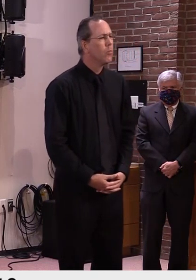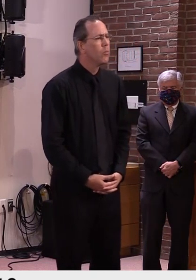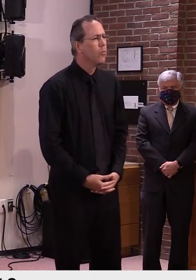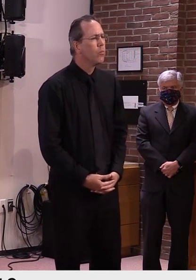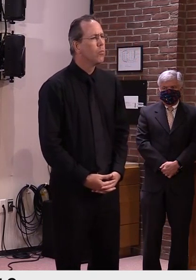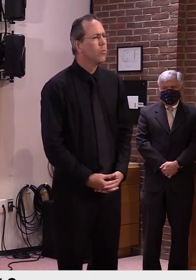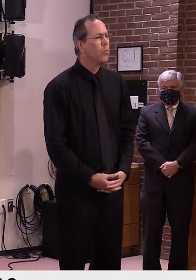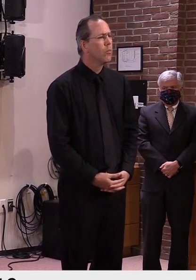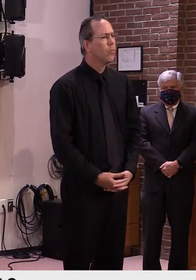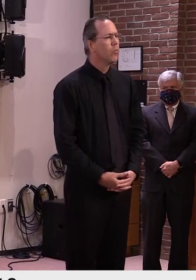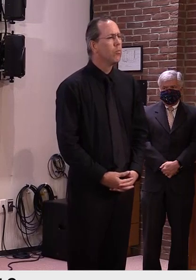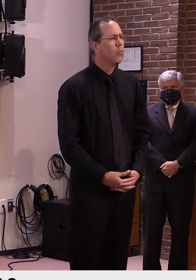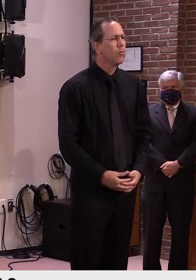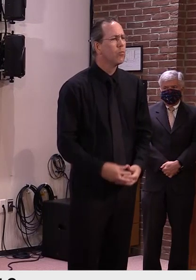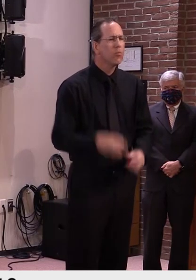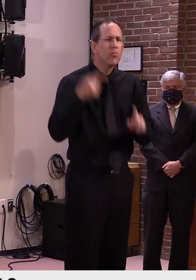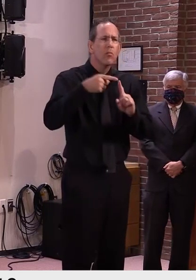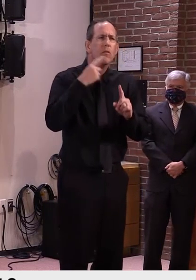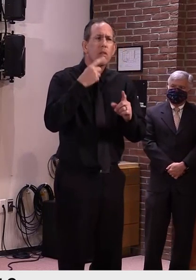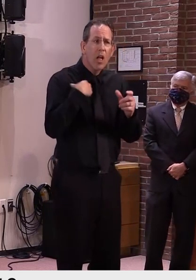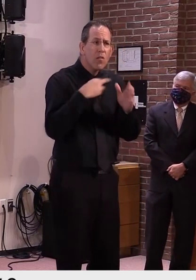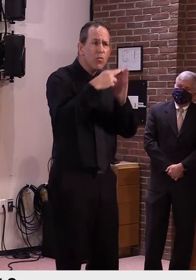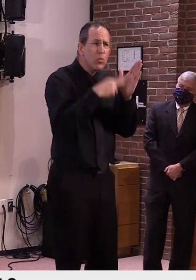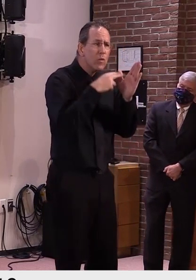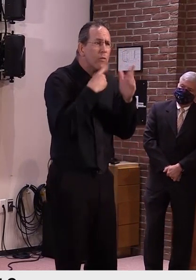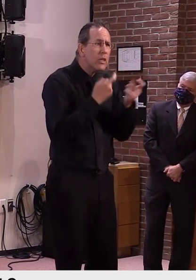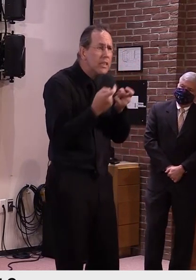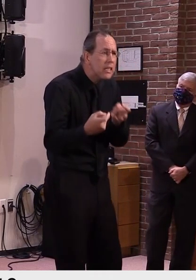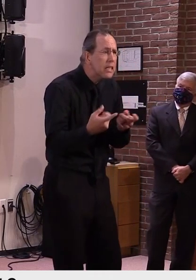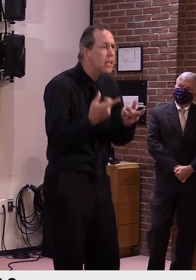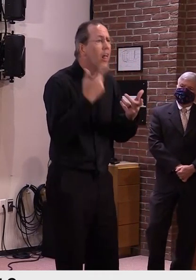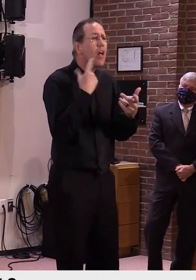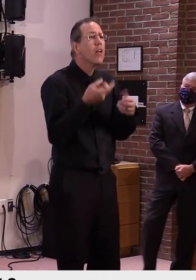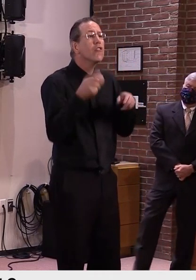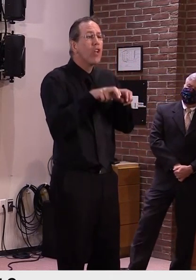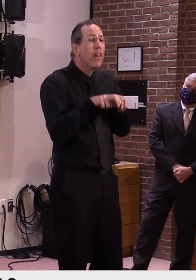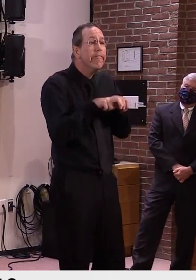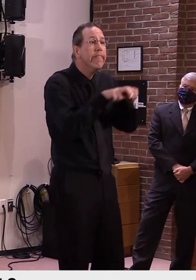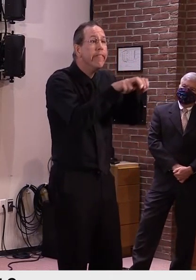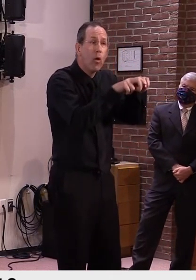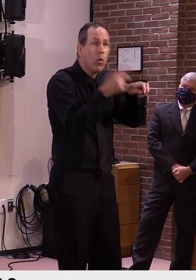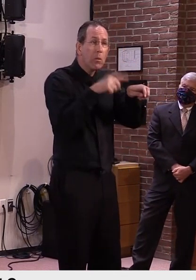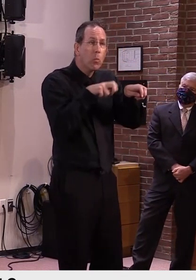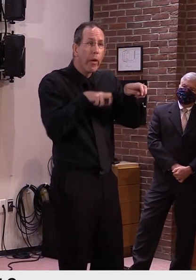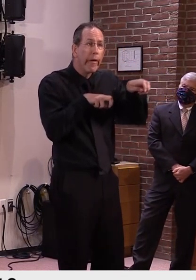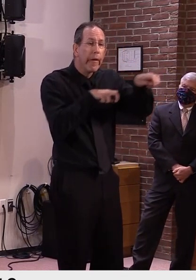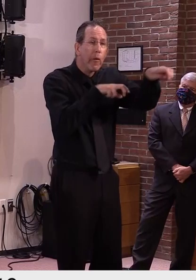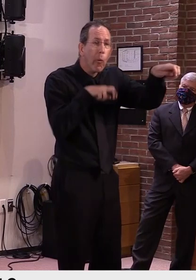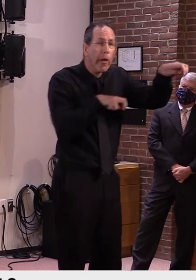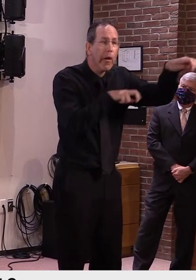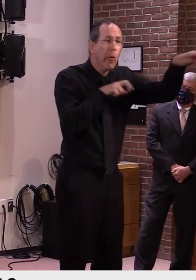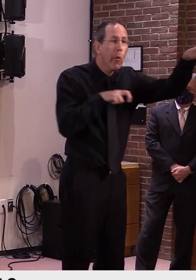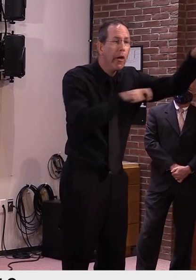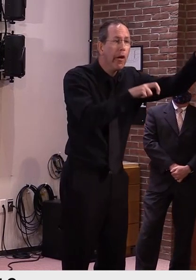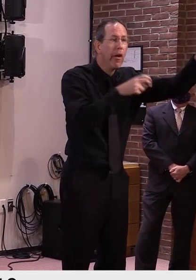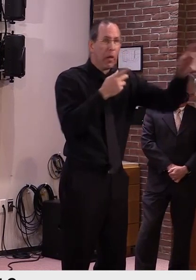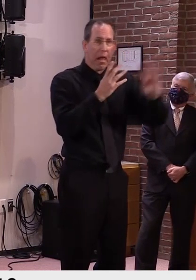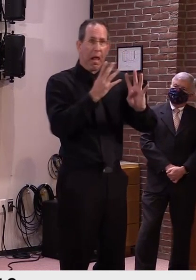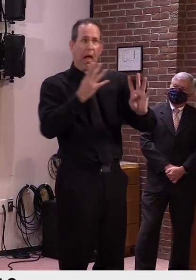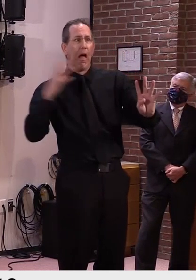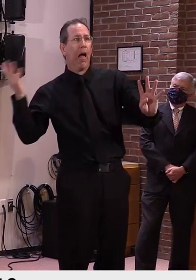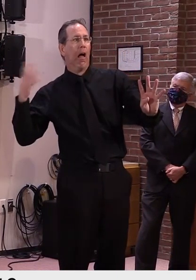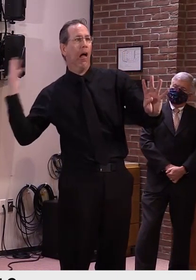capacity, chairlift density, and lining up to board chairlift? You know, again, we